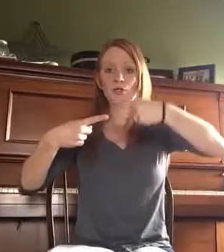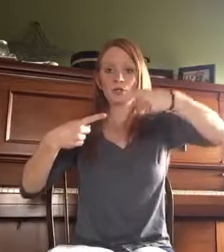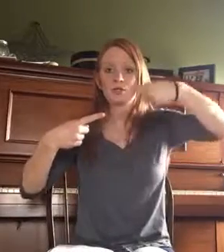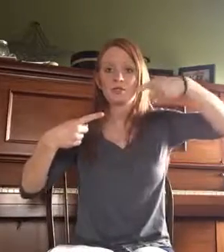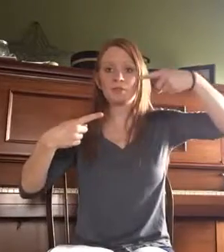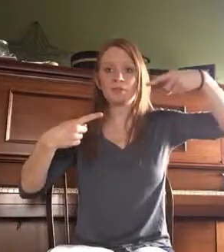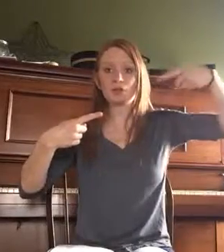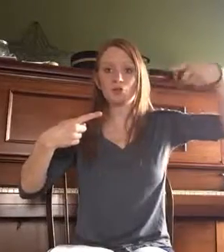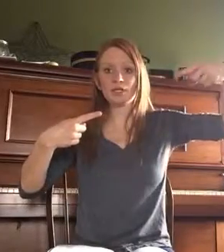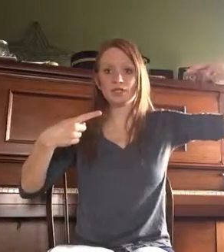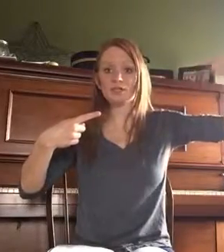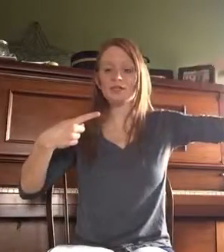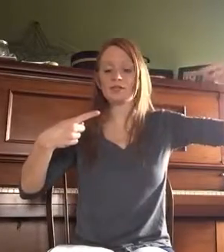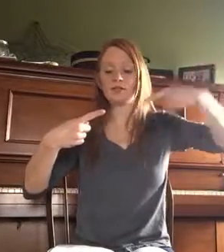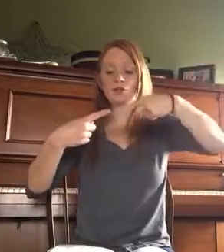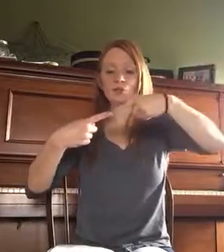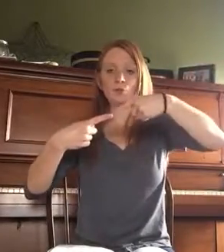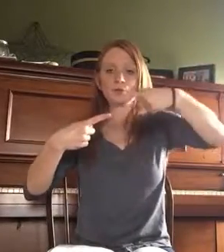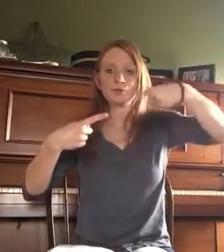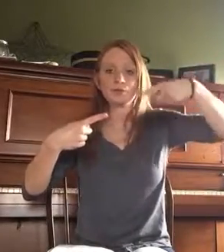or something that twists or twirls.